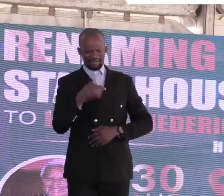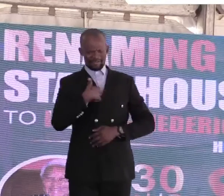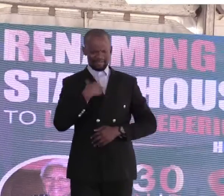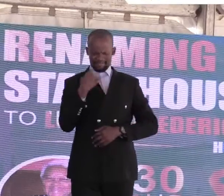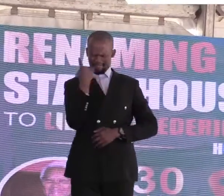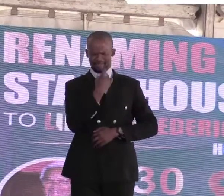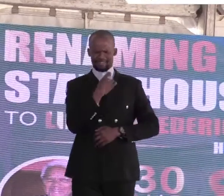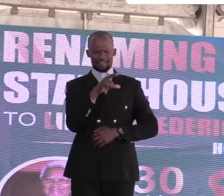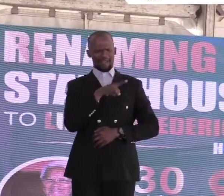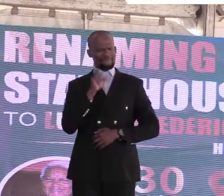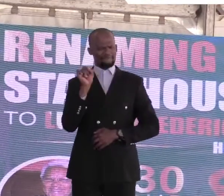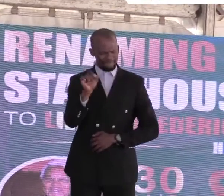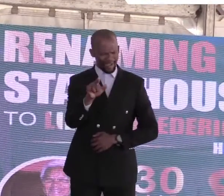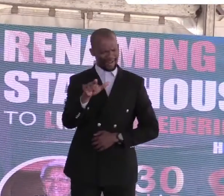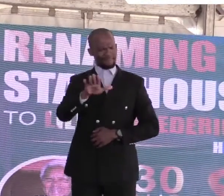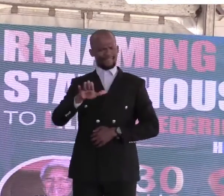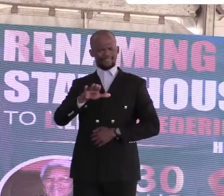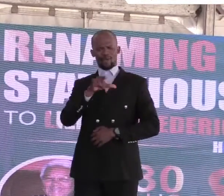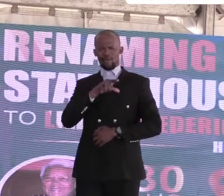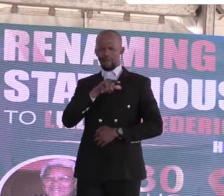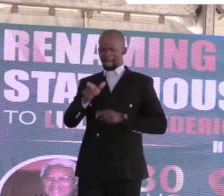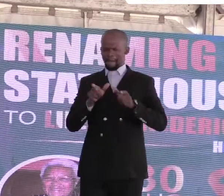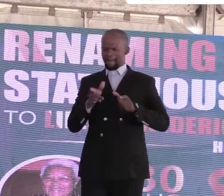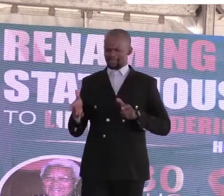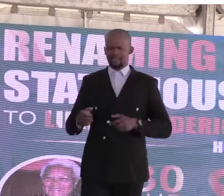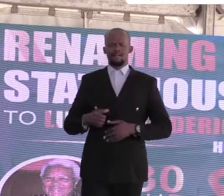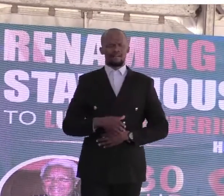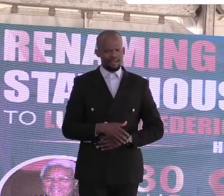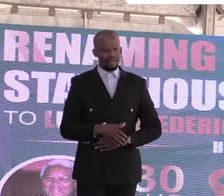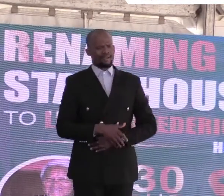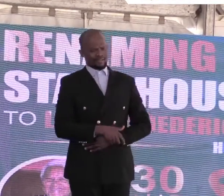ndawo. Ngoku umuntu ufika sekhefuzela.